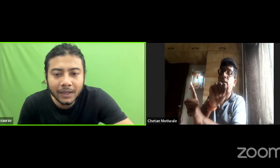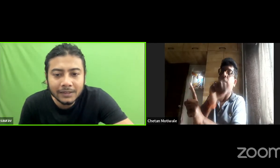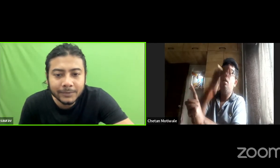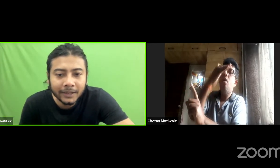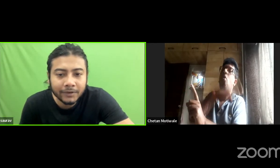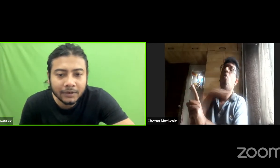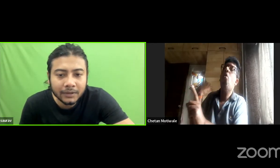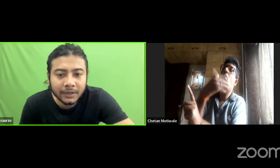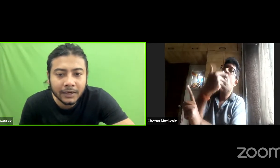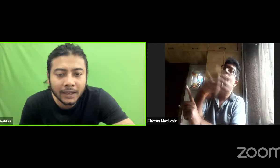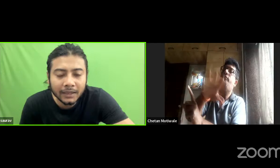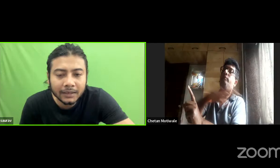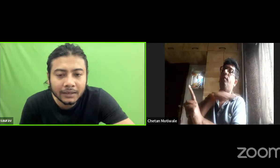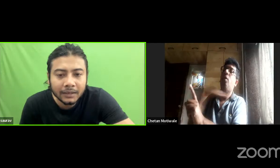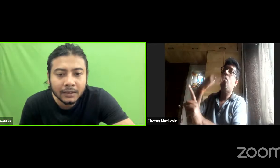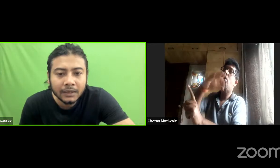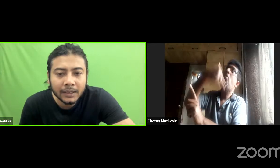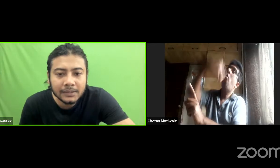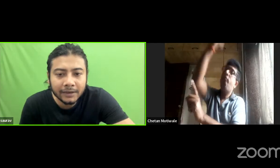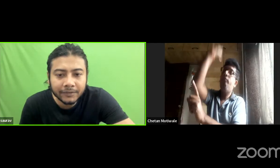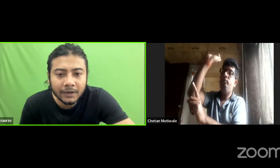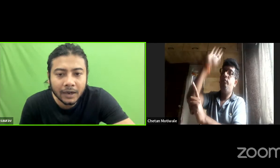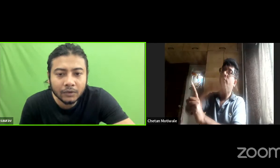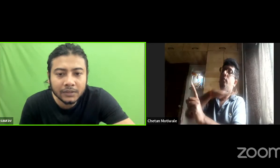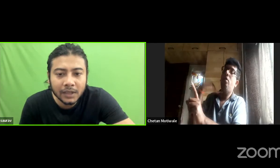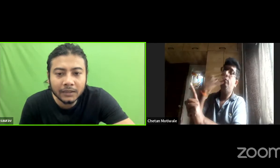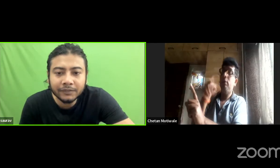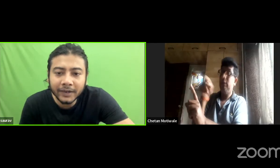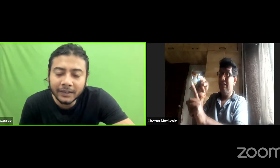has been given, 3 lakh is left. Now this other friend